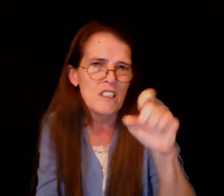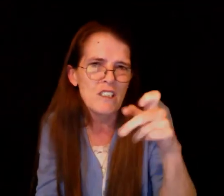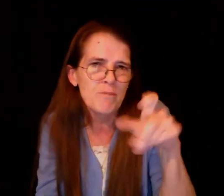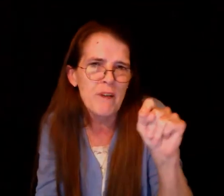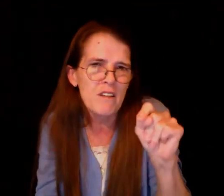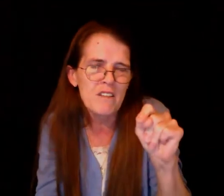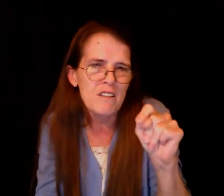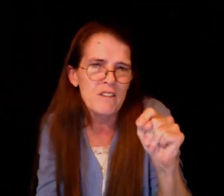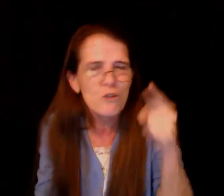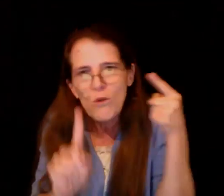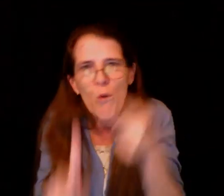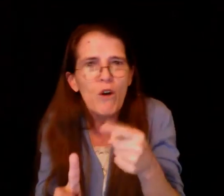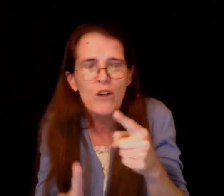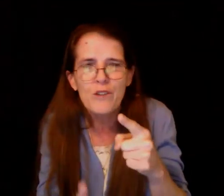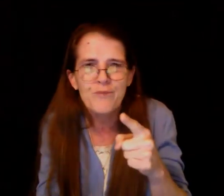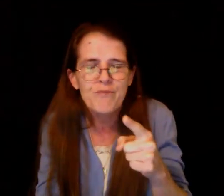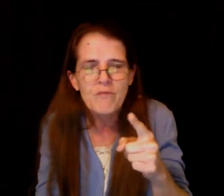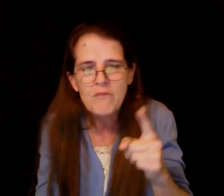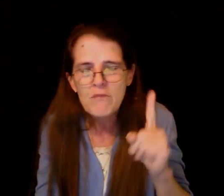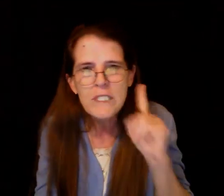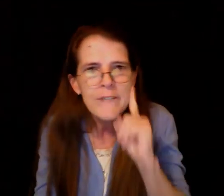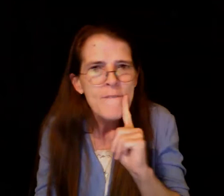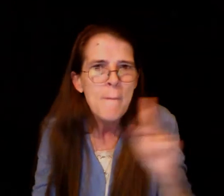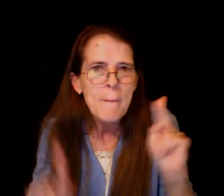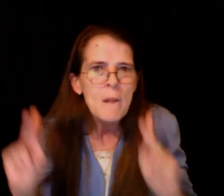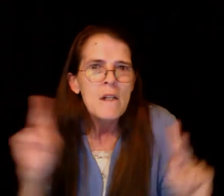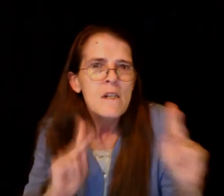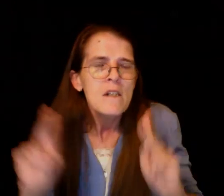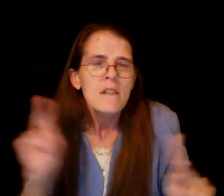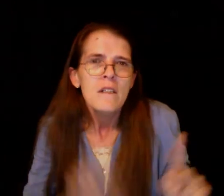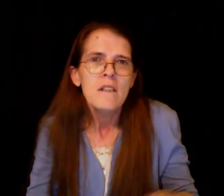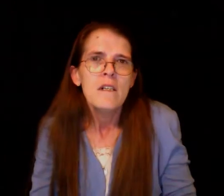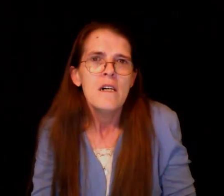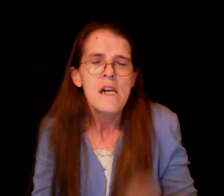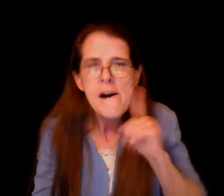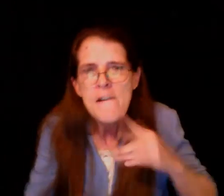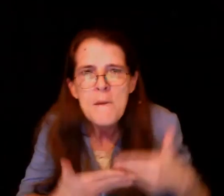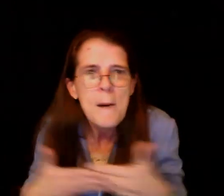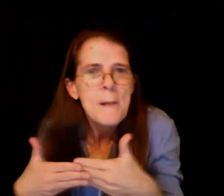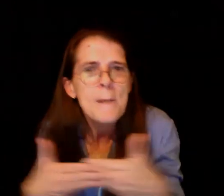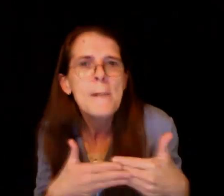potato sauce. It's off now.